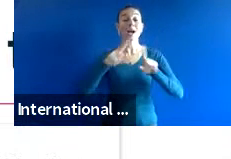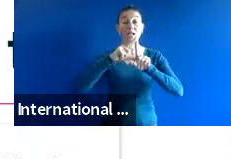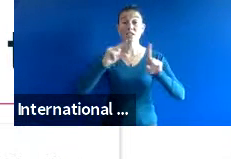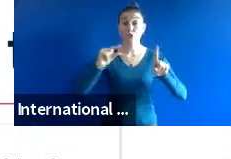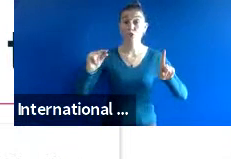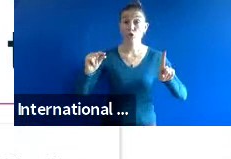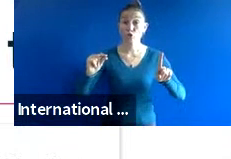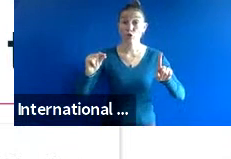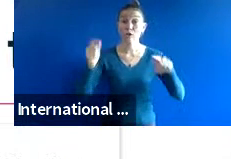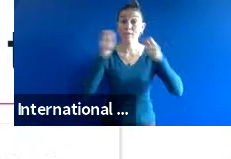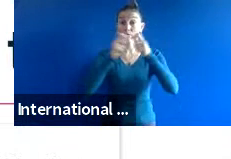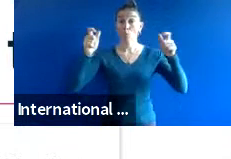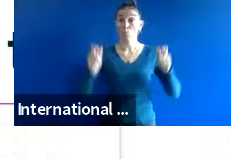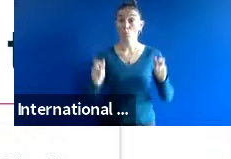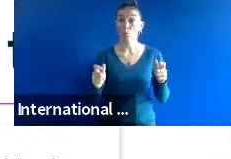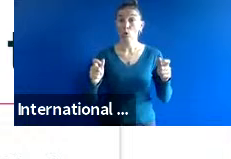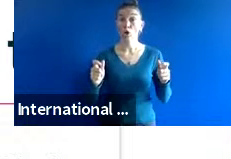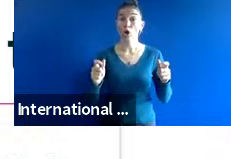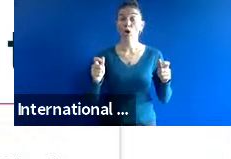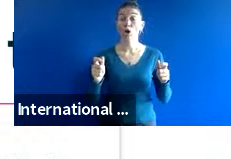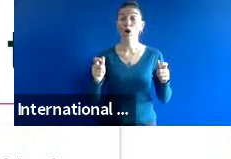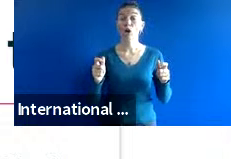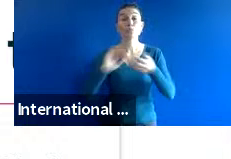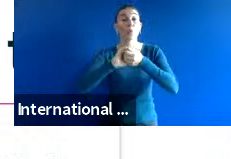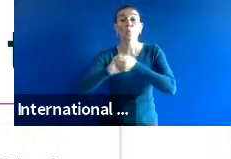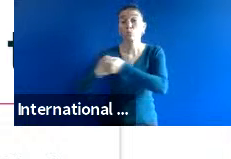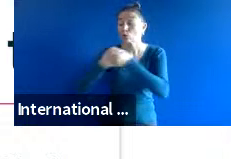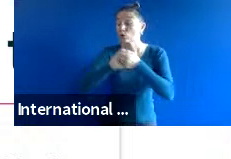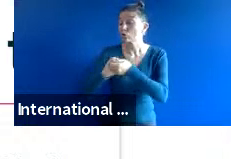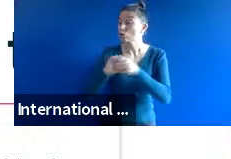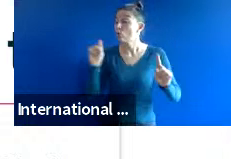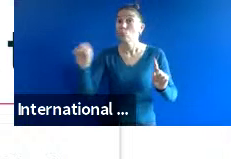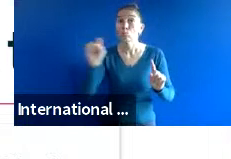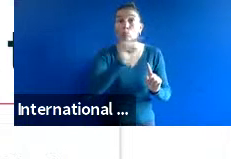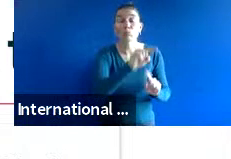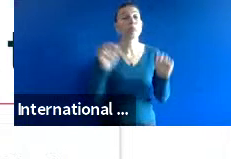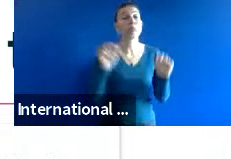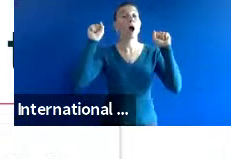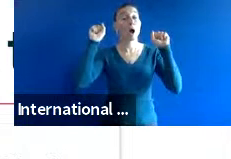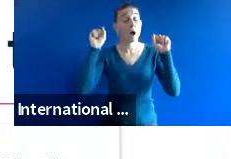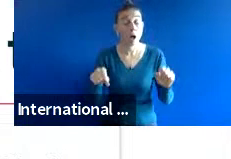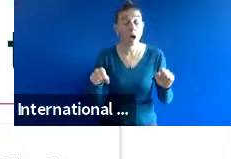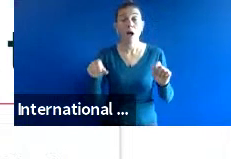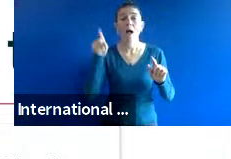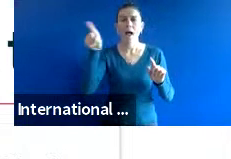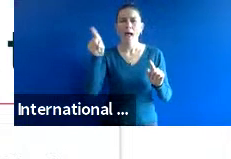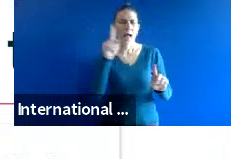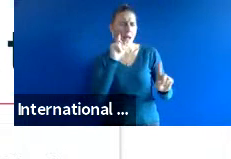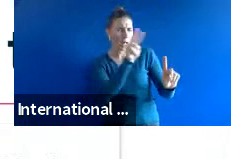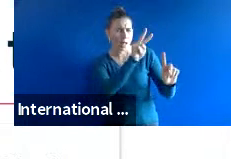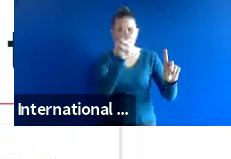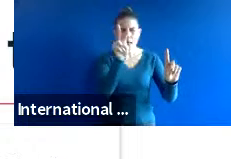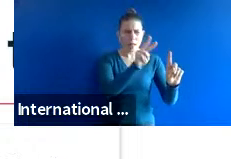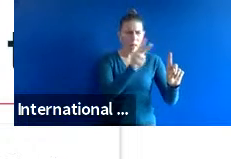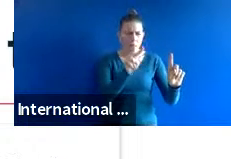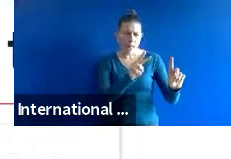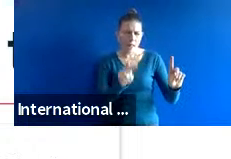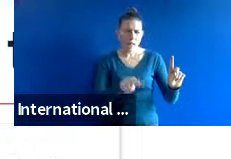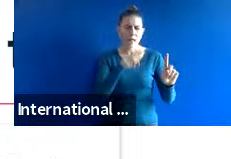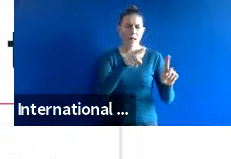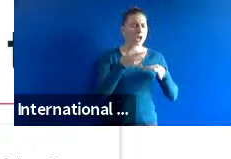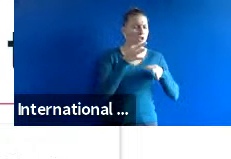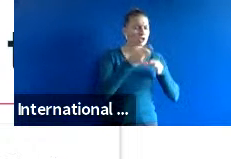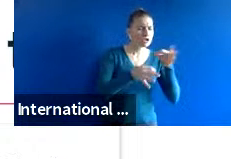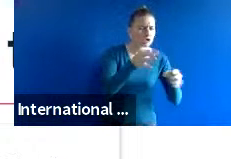it will be easy for each stakeholder to navigate through the framework and explore the different strategies